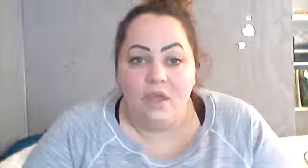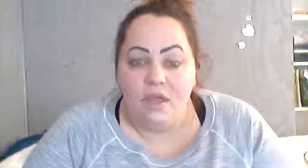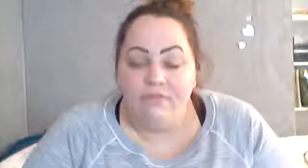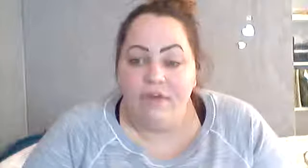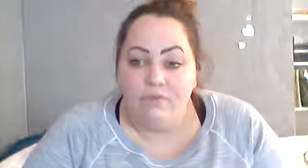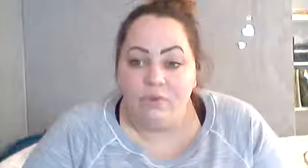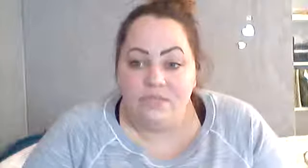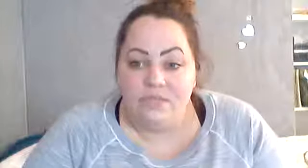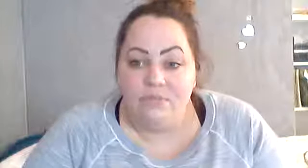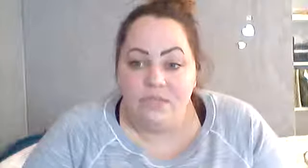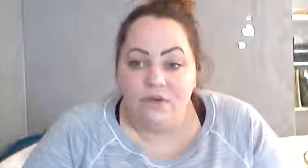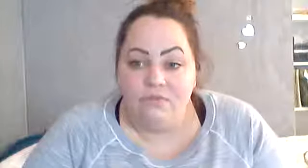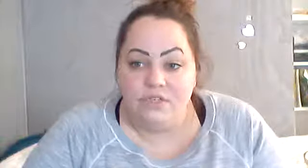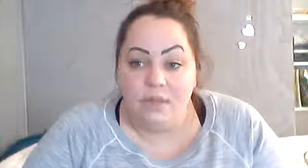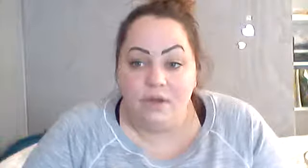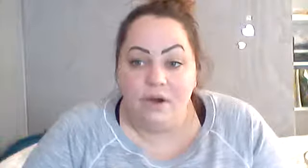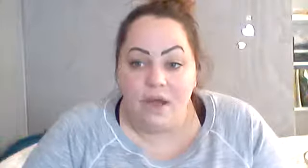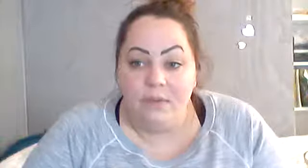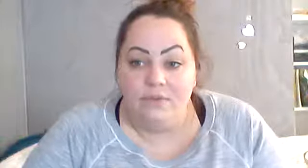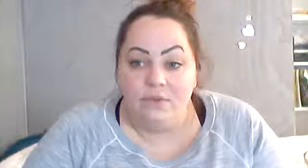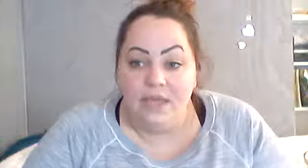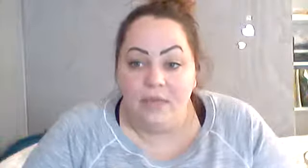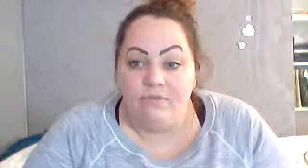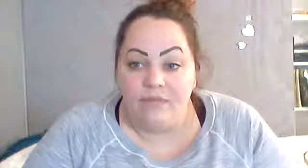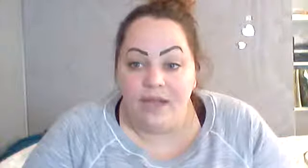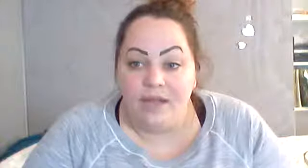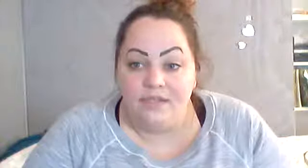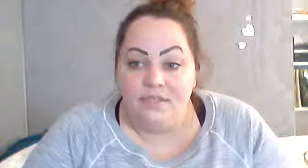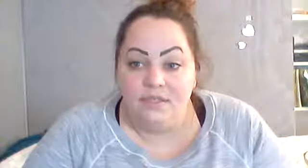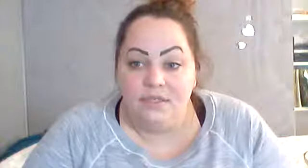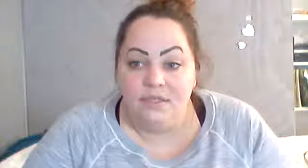if everyone wants to meet over summer, I'm totally up for that.